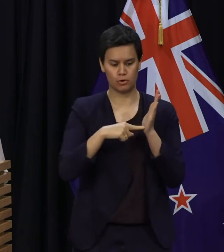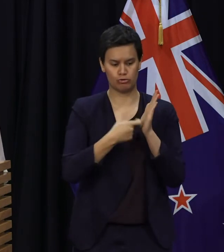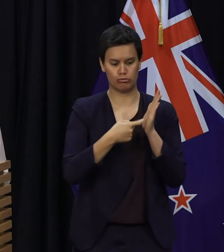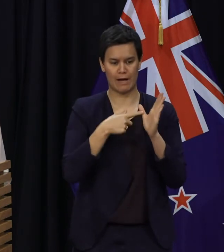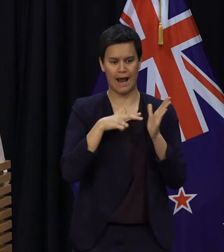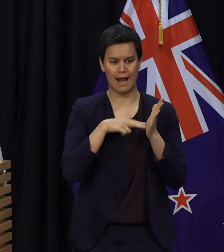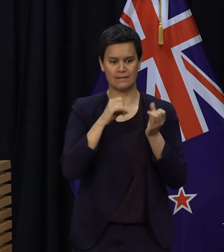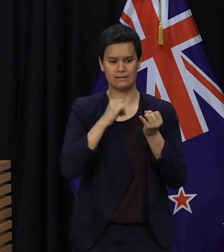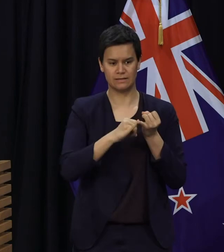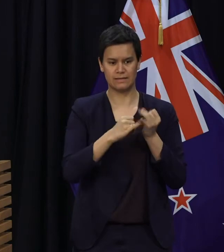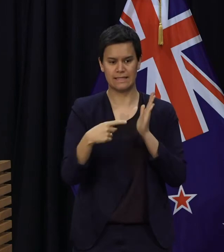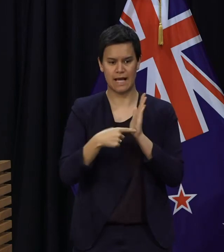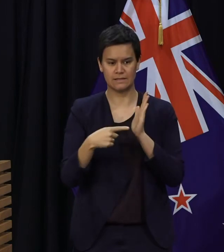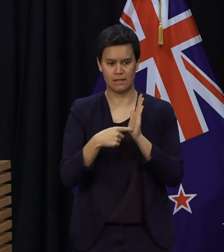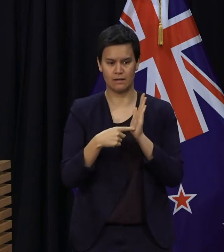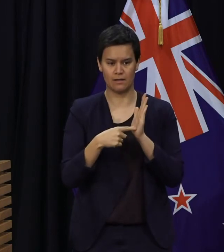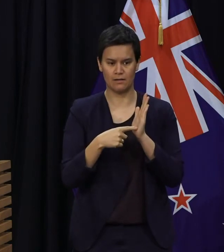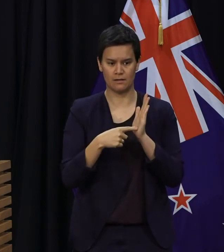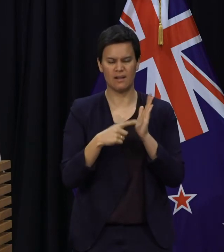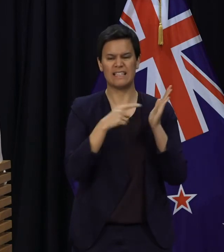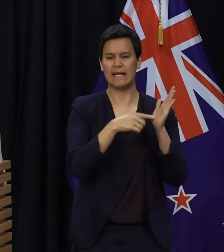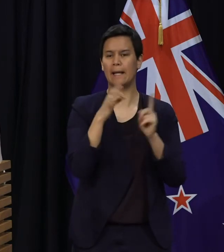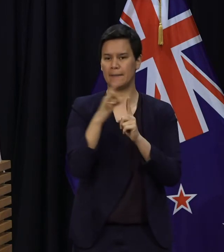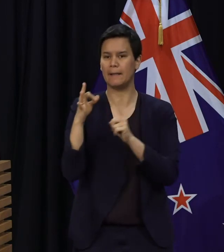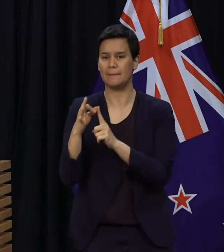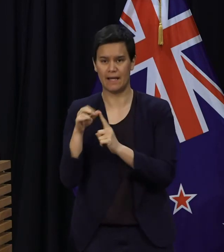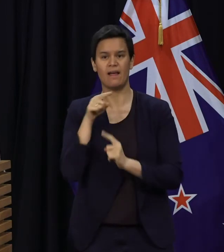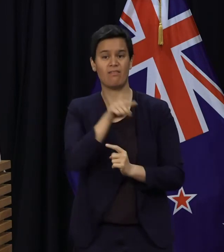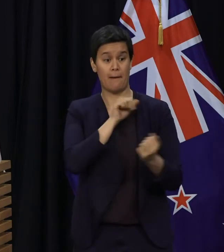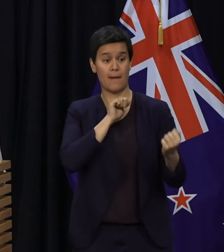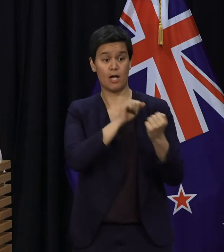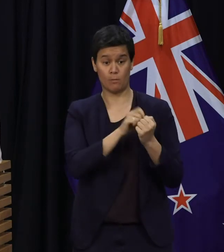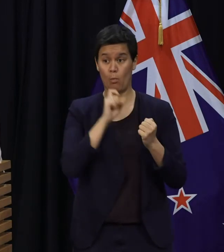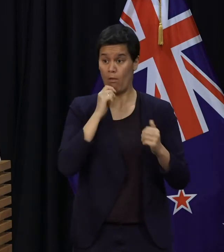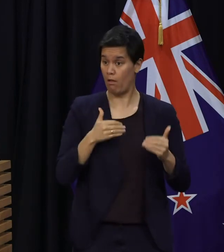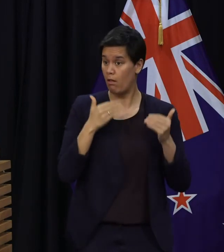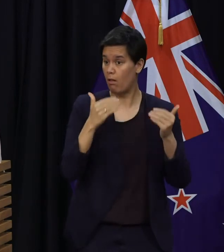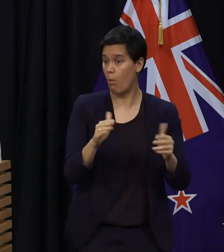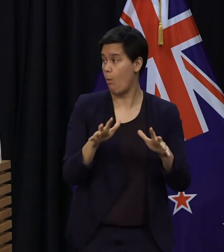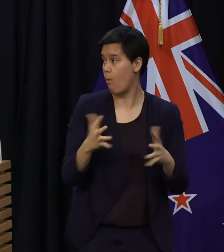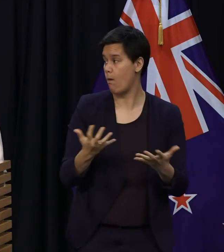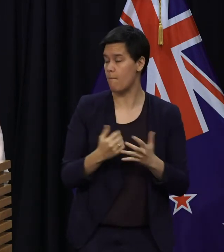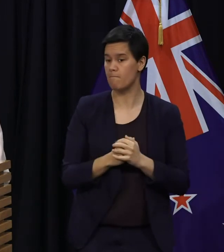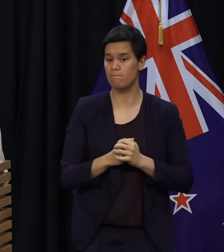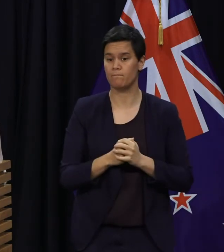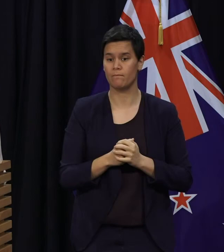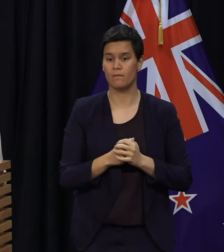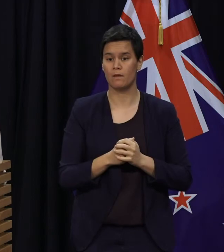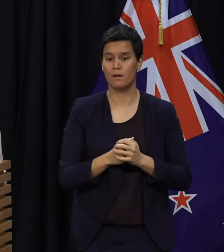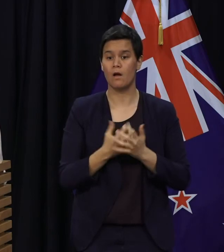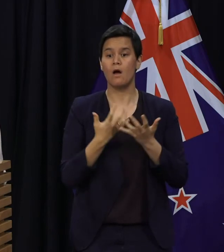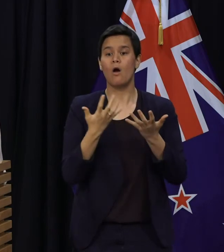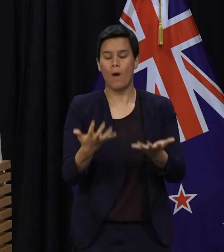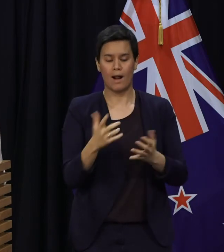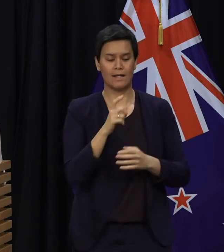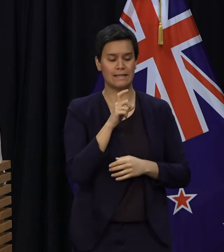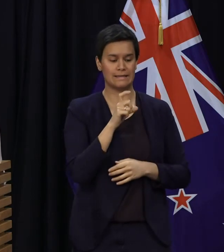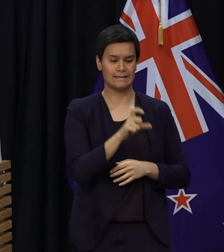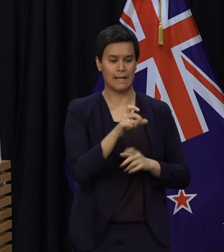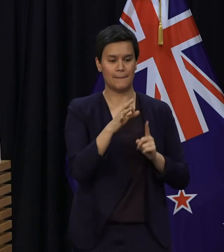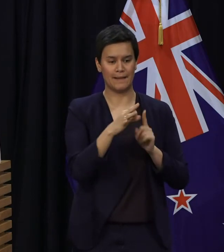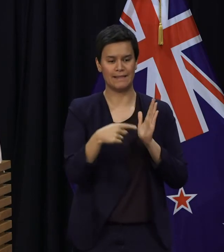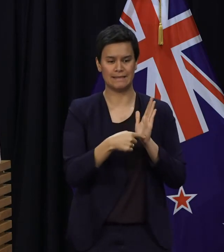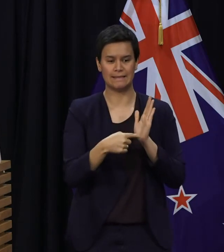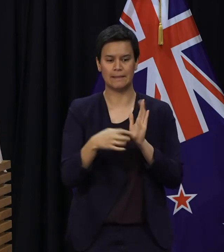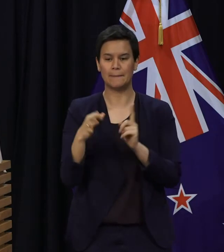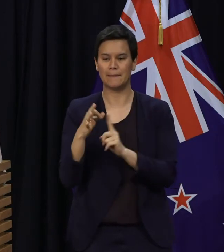getting a trade deal going? Look, certainly in previous elections we saw positioning on one side of the CPTPP debate by